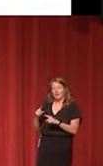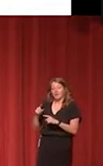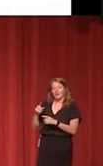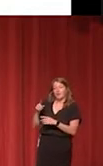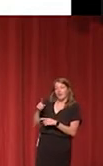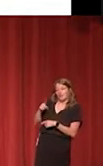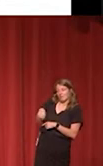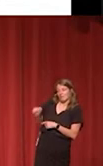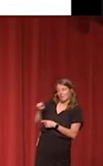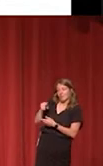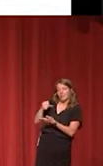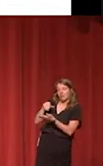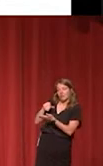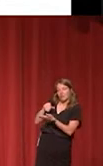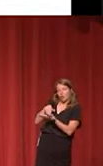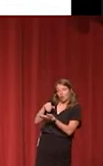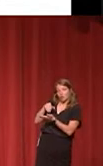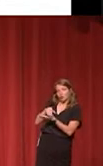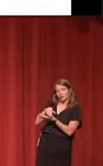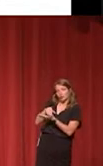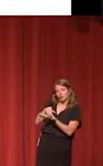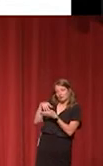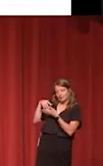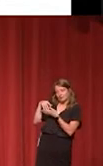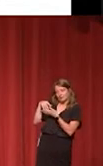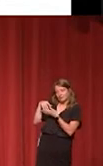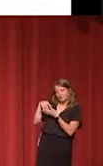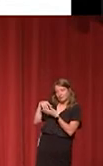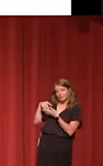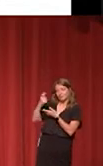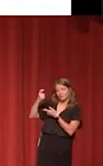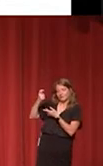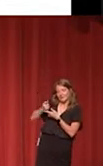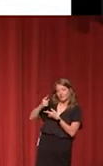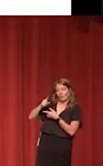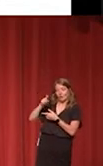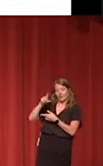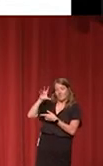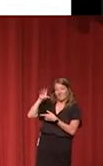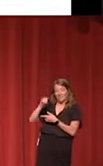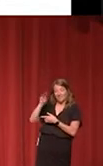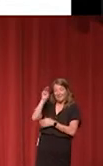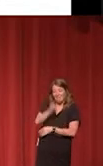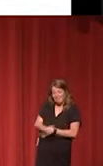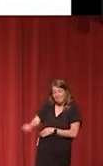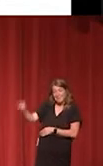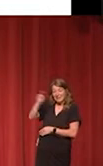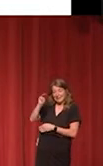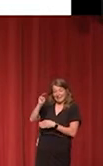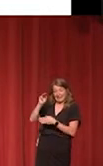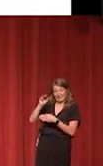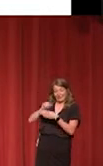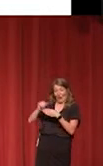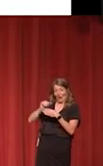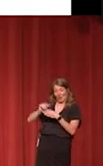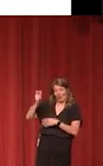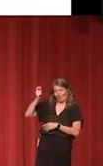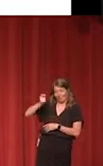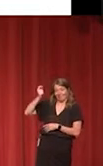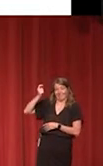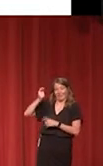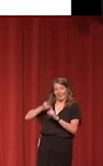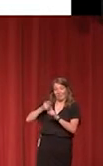Sterling Johnson received a $150 million grant from the NIH.